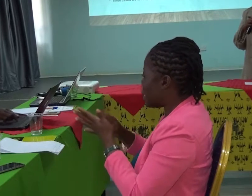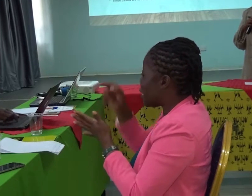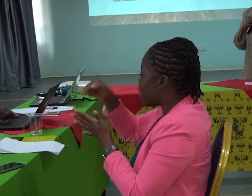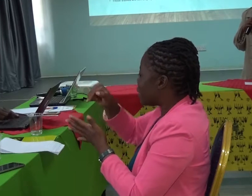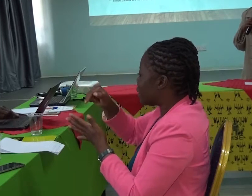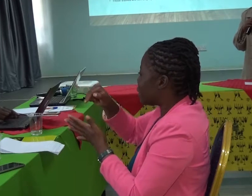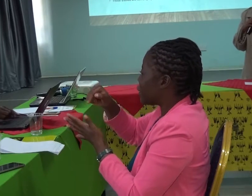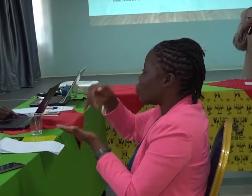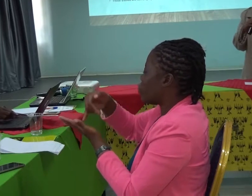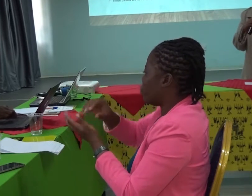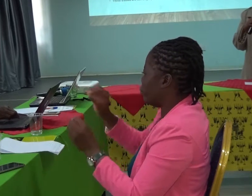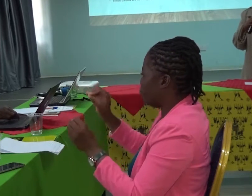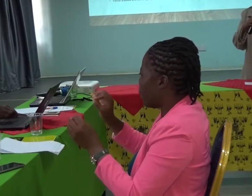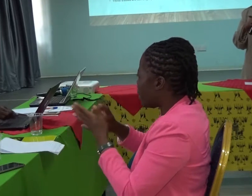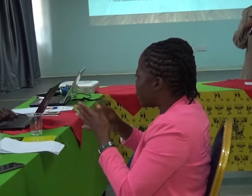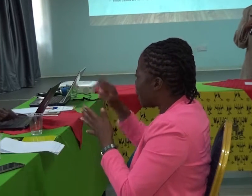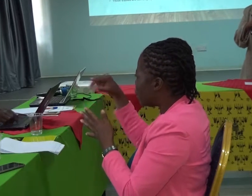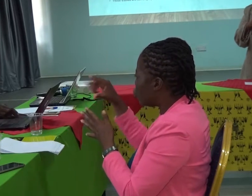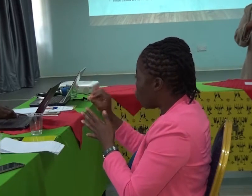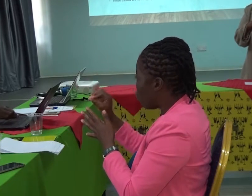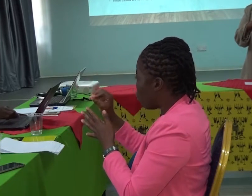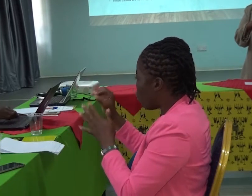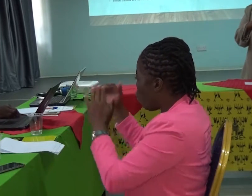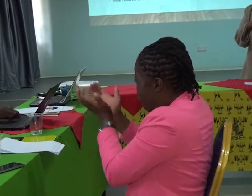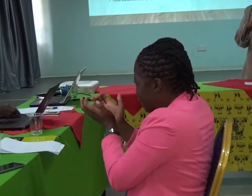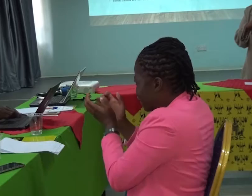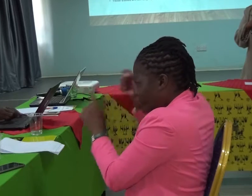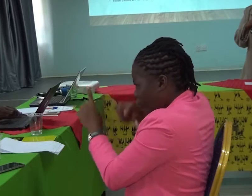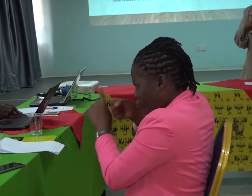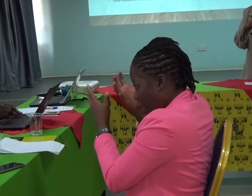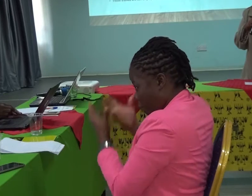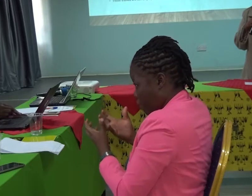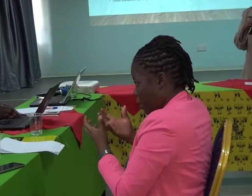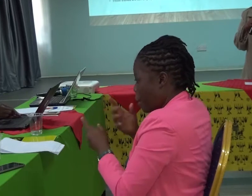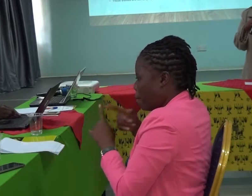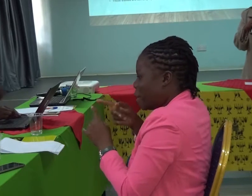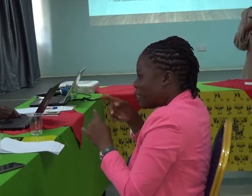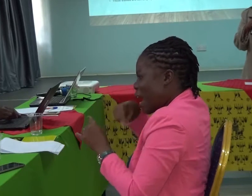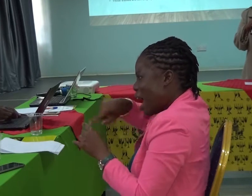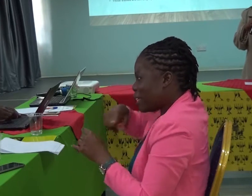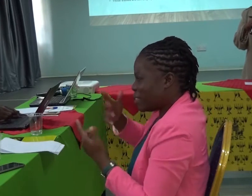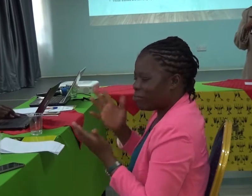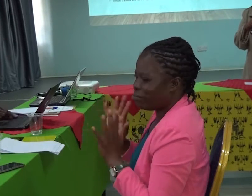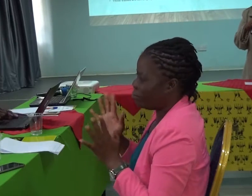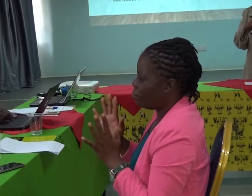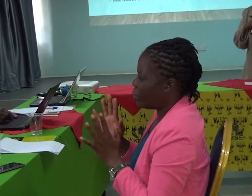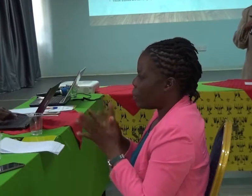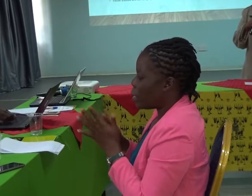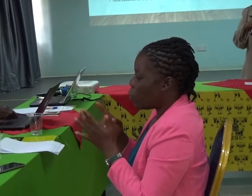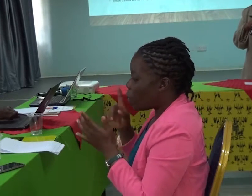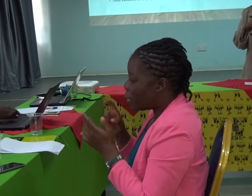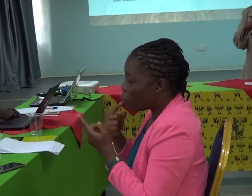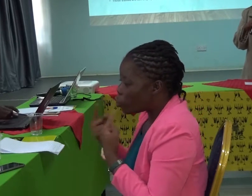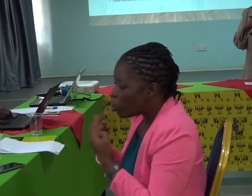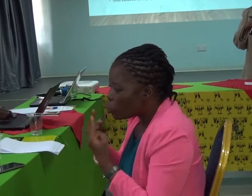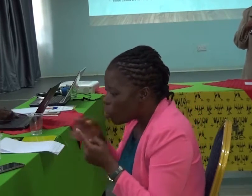NGO world is very good at advocacy. Can we take it a notch higher? So that we are not just talking to primary. Let's take it to secondary. As